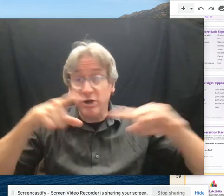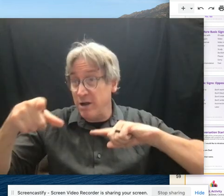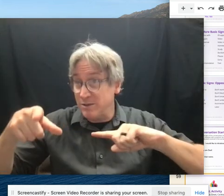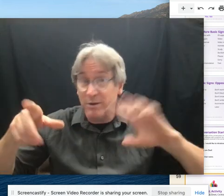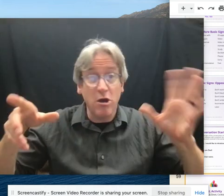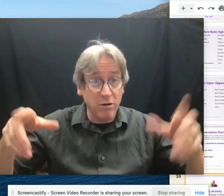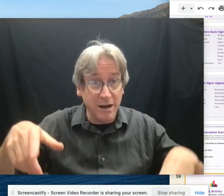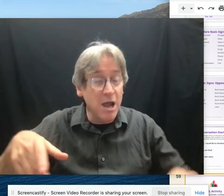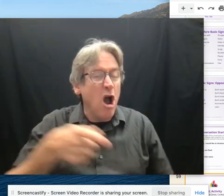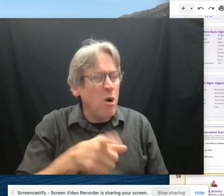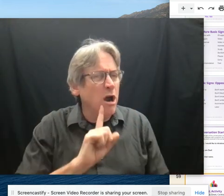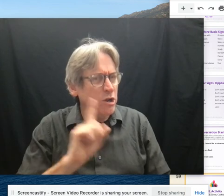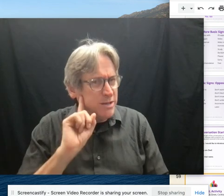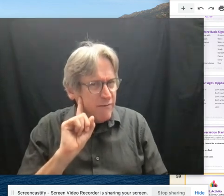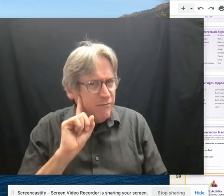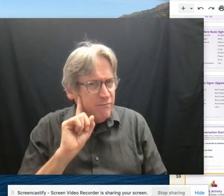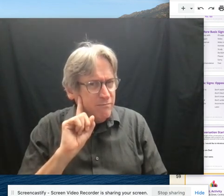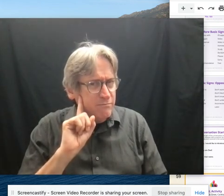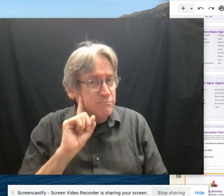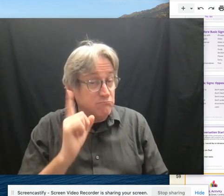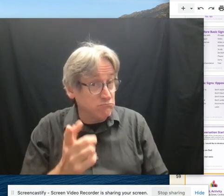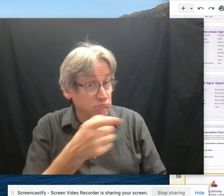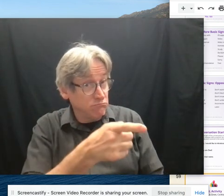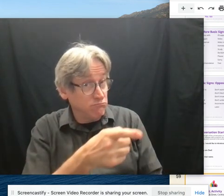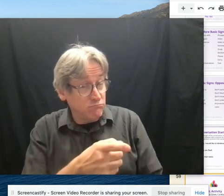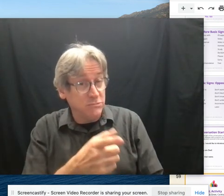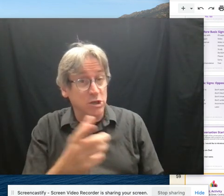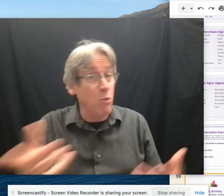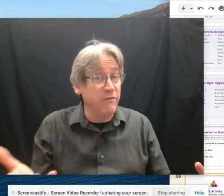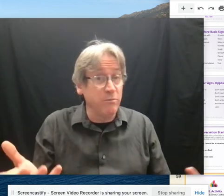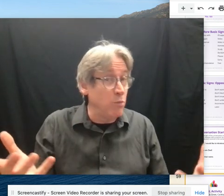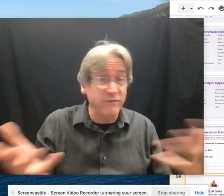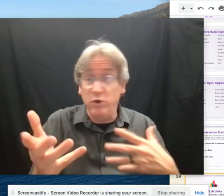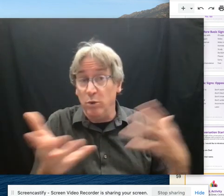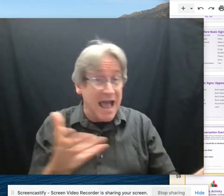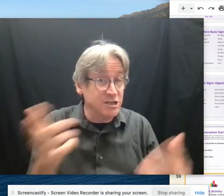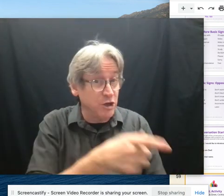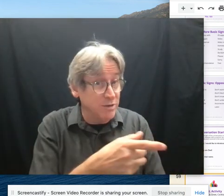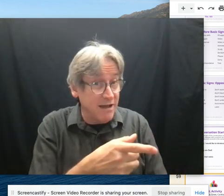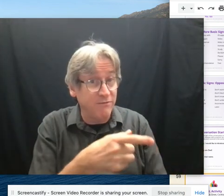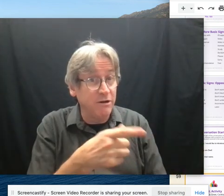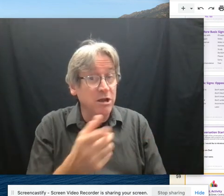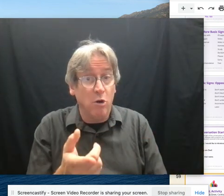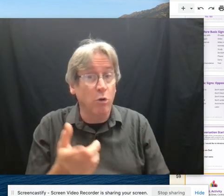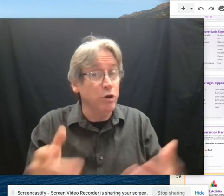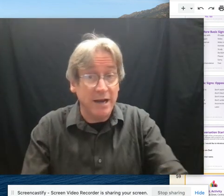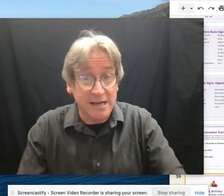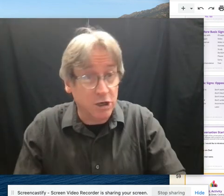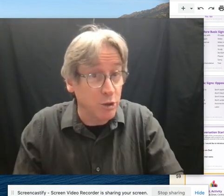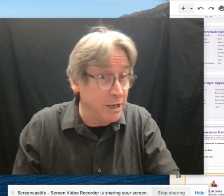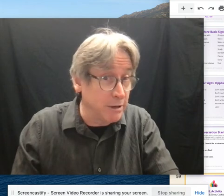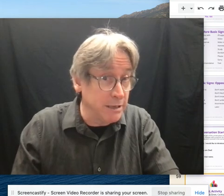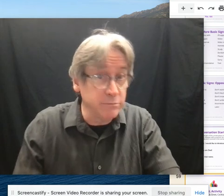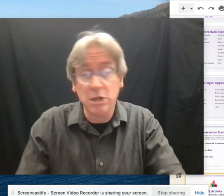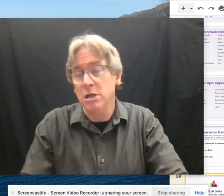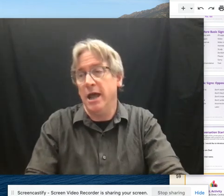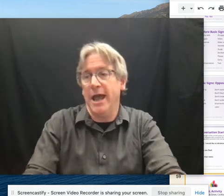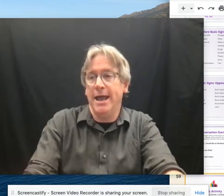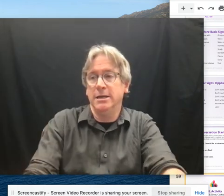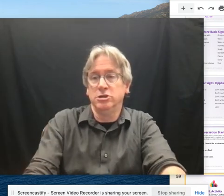name is what? Your name is what? Oh, right. Oh, are you deaf? So one of you will ask, are you deaf? Or you can ask, are you